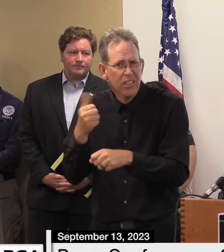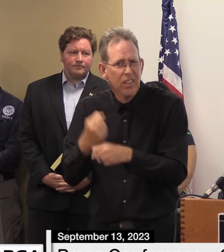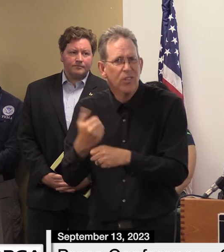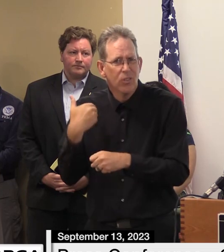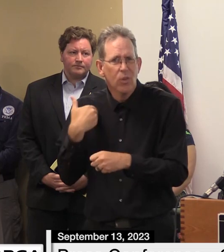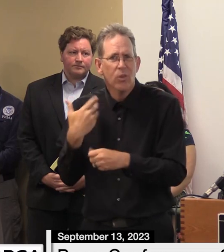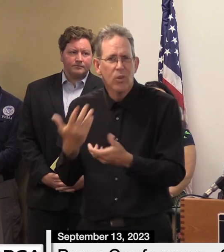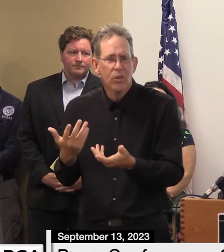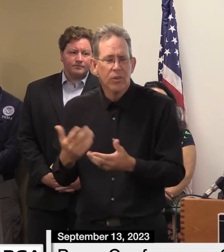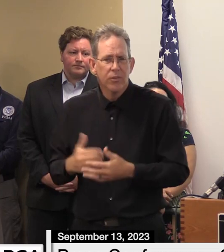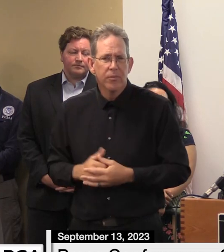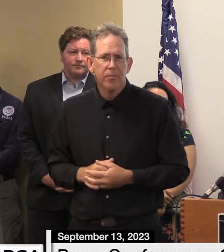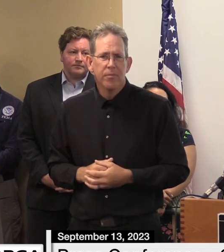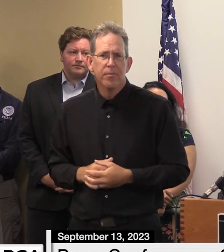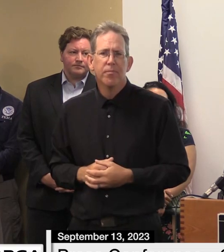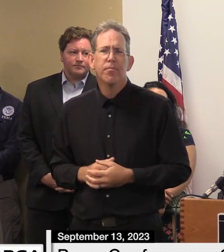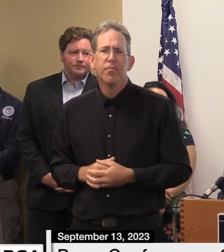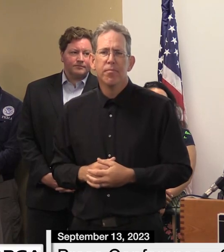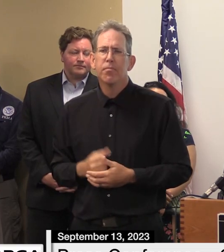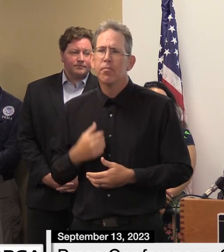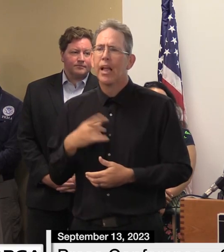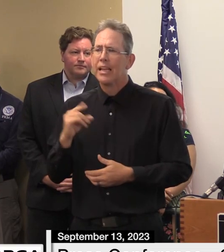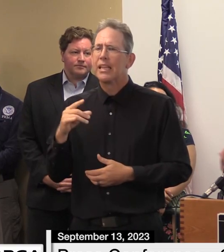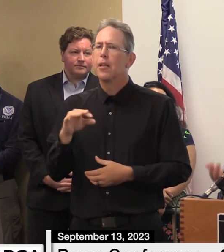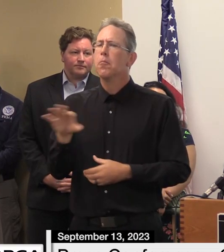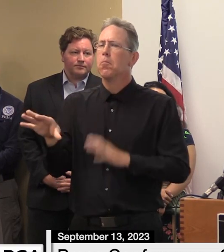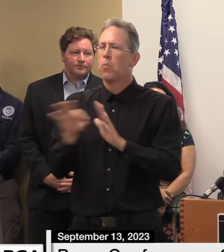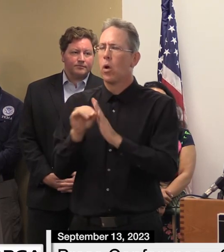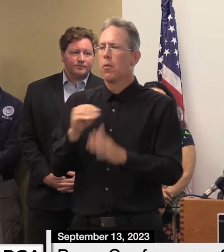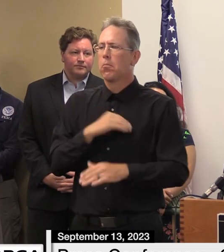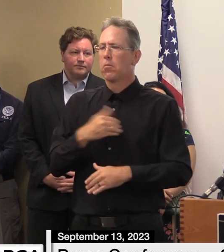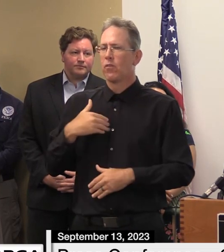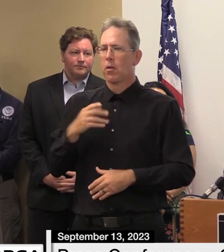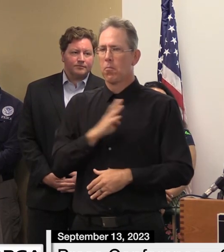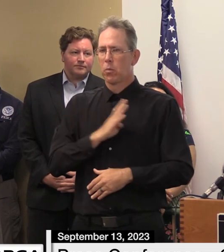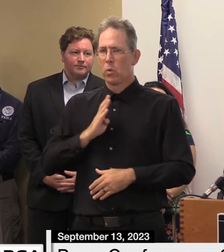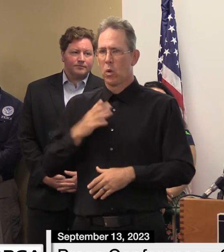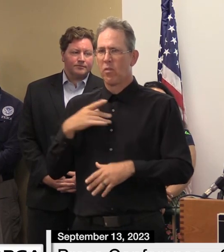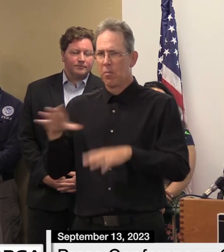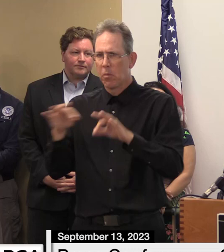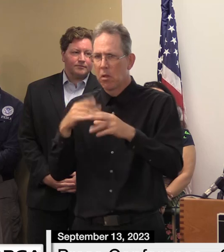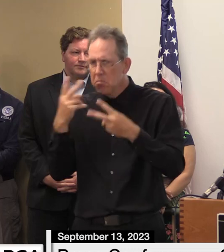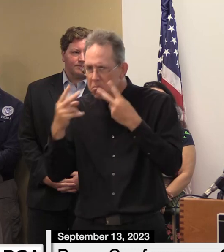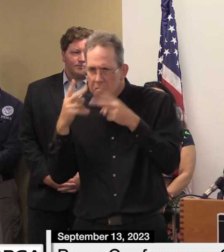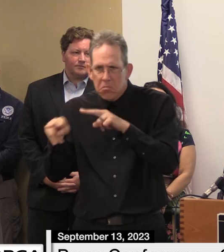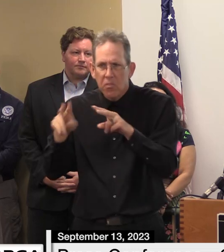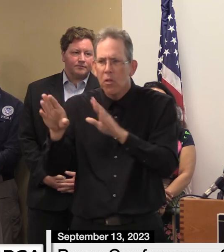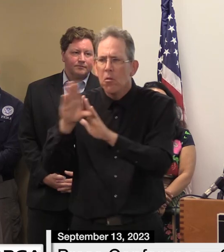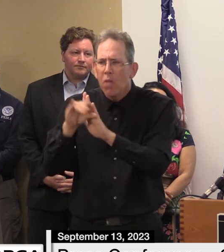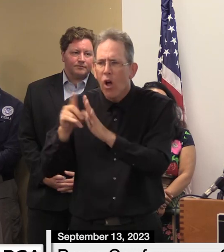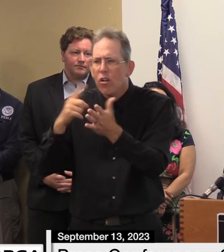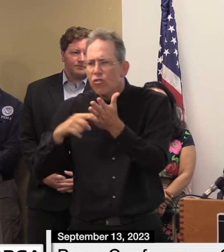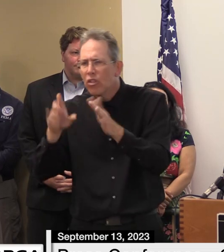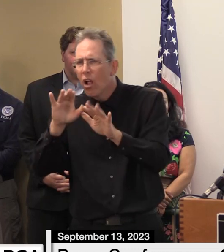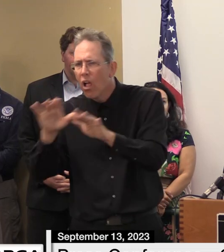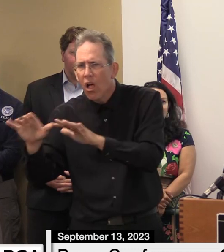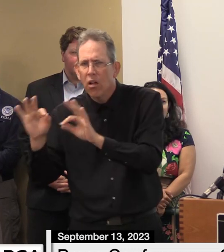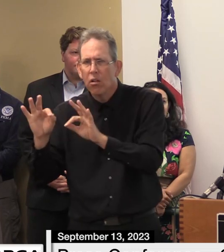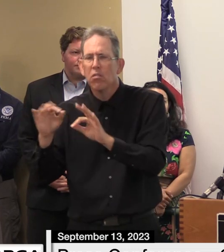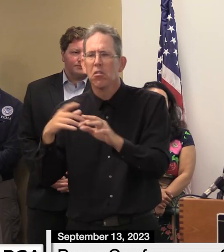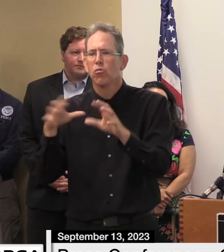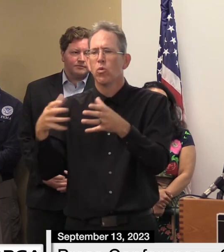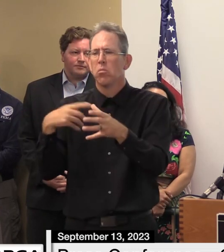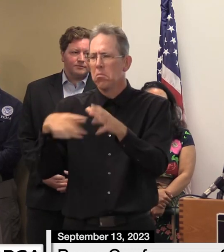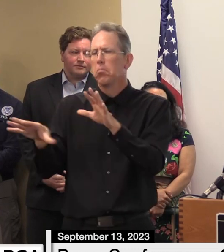And I do appoint the members of the board after they are fully vetted by another panel. And I